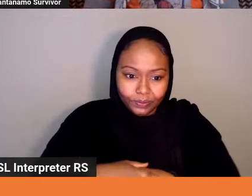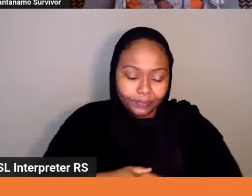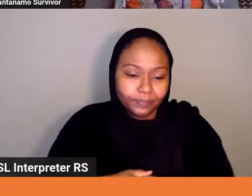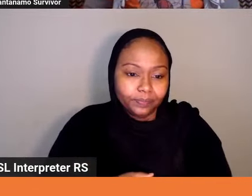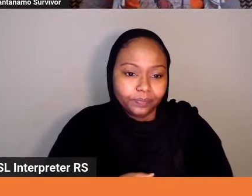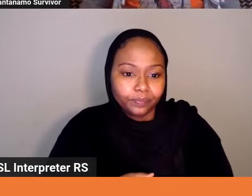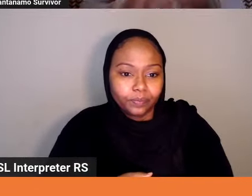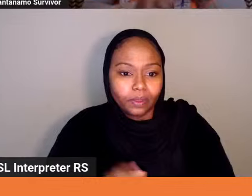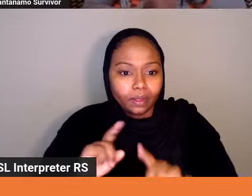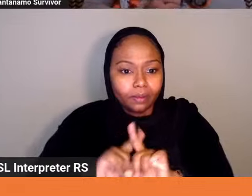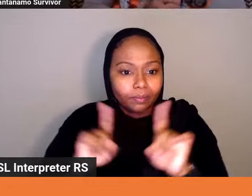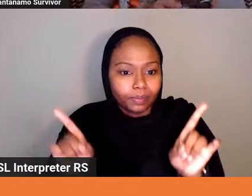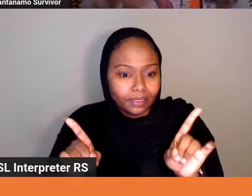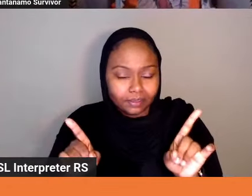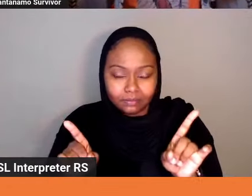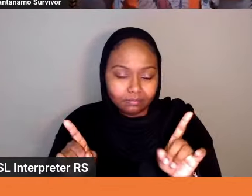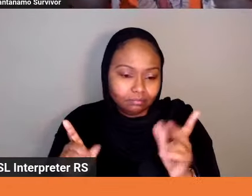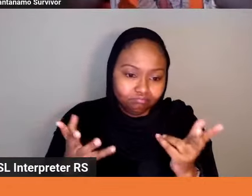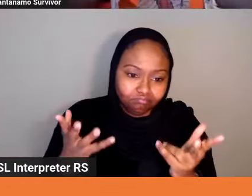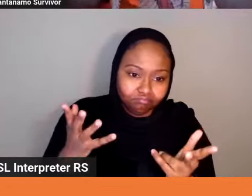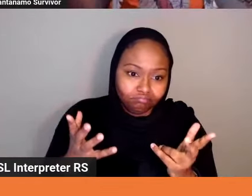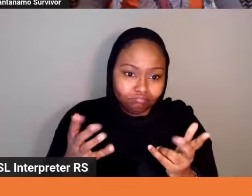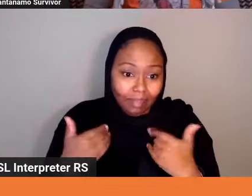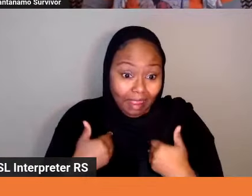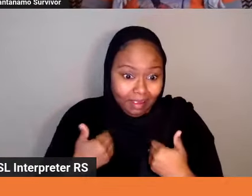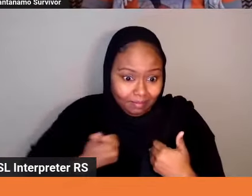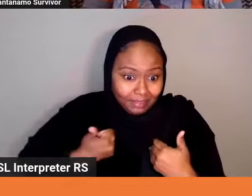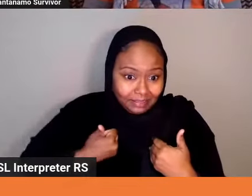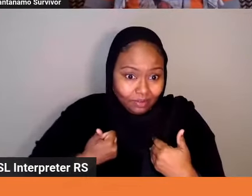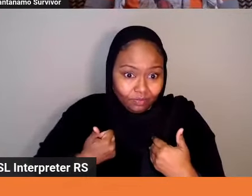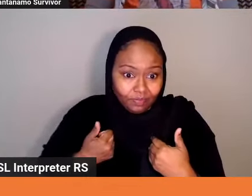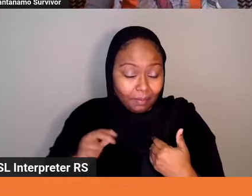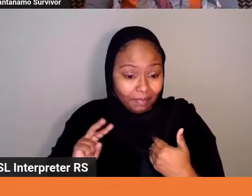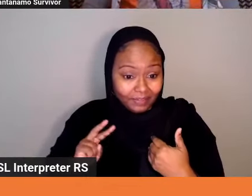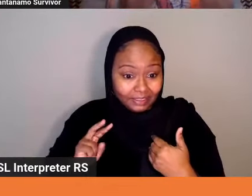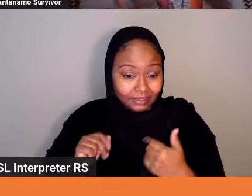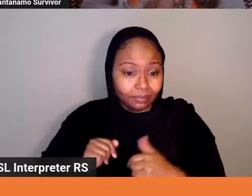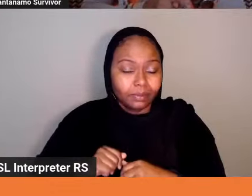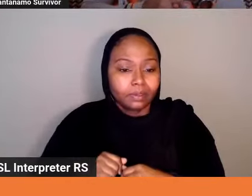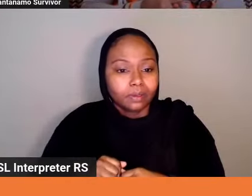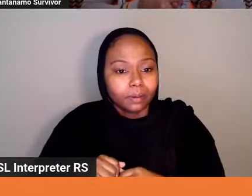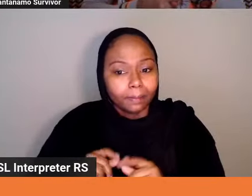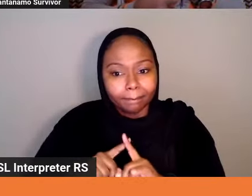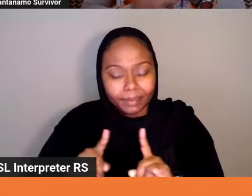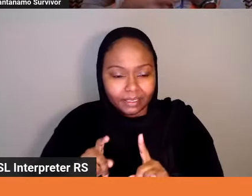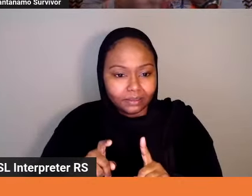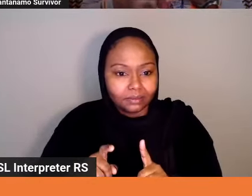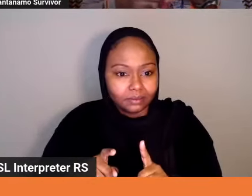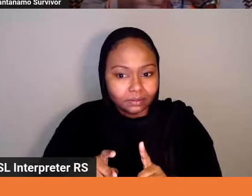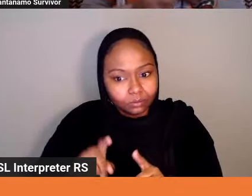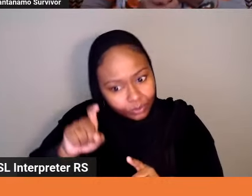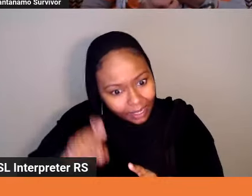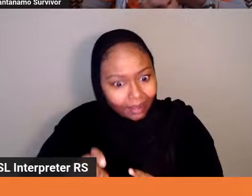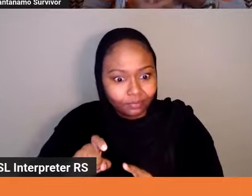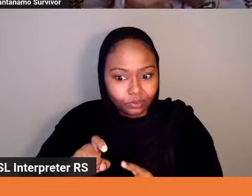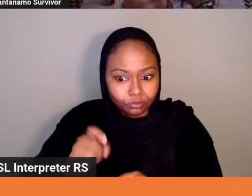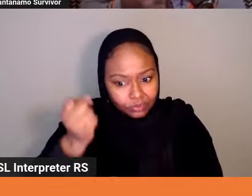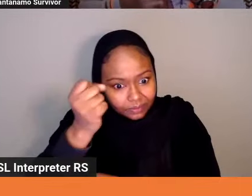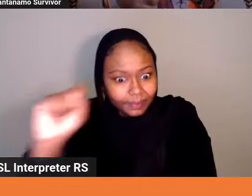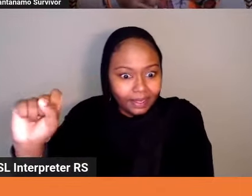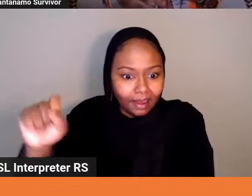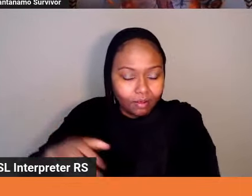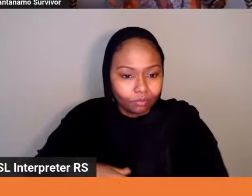Like, either you're a victim. I'm a victim, but I refuse to be the role of a victim. Speak out, you know, speak the truth.